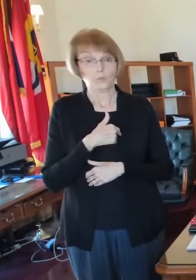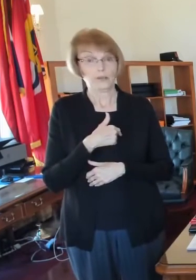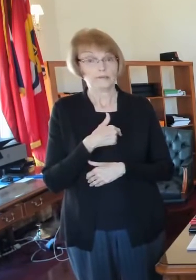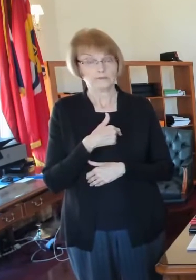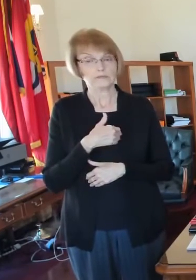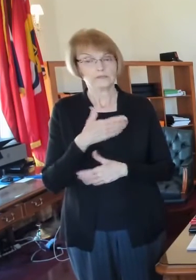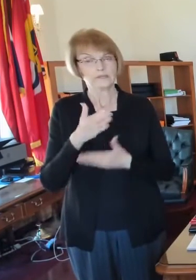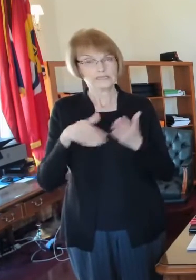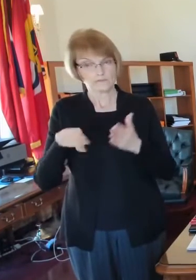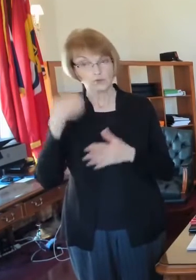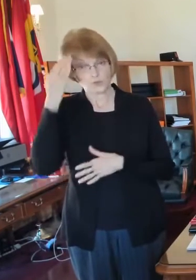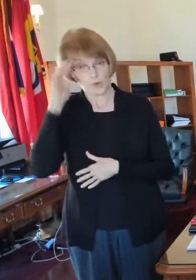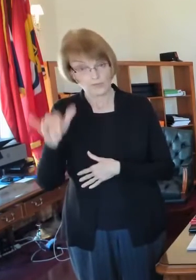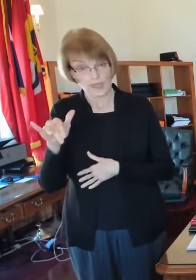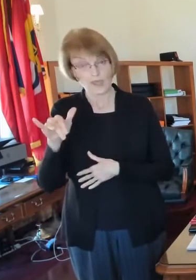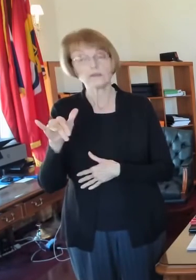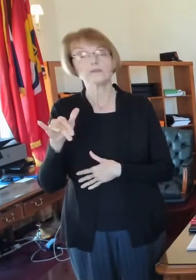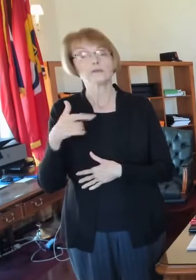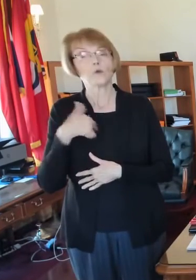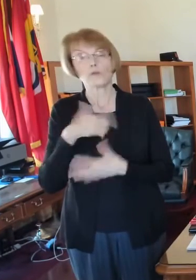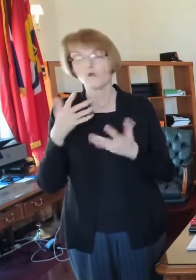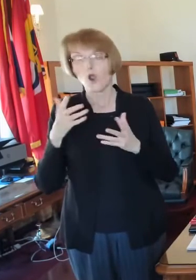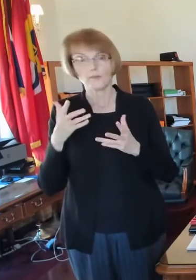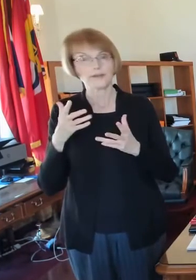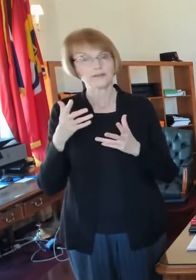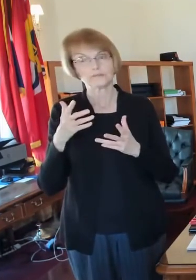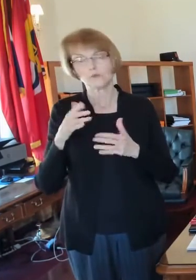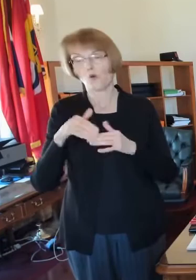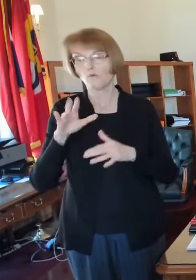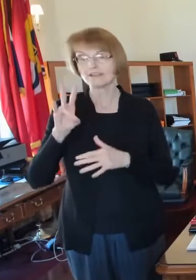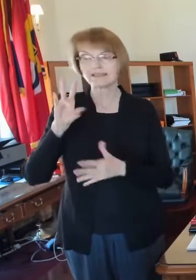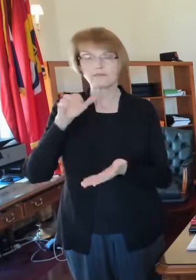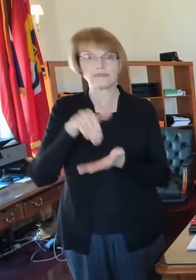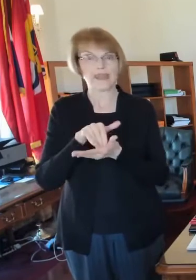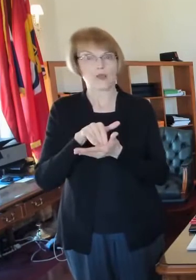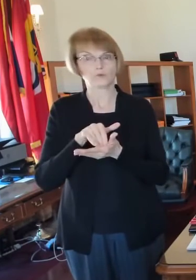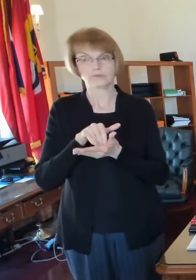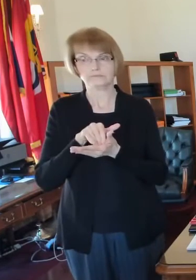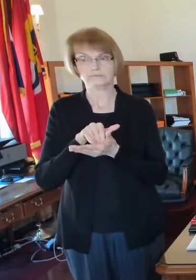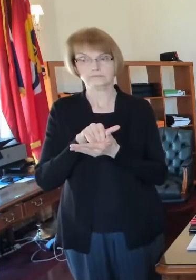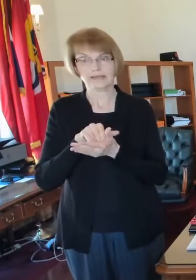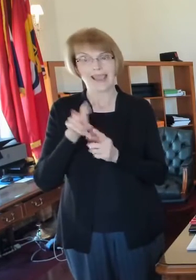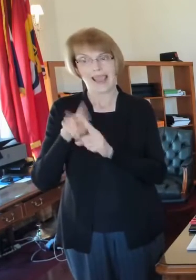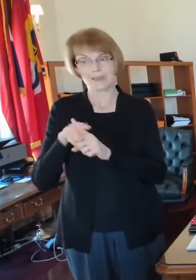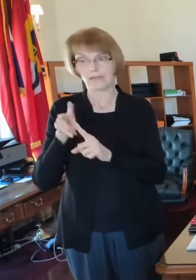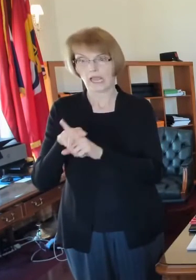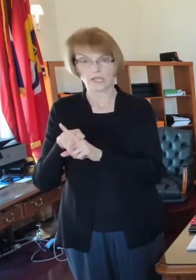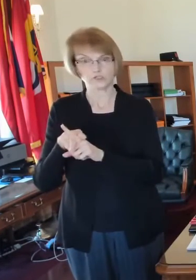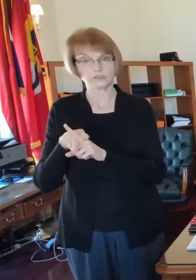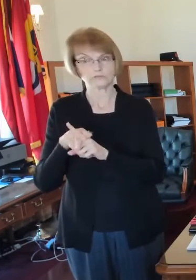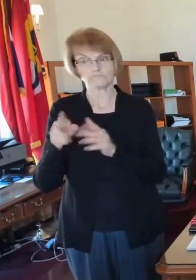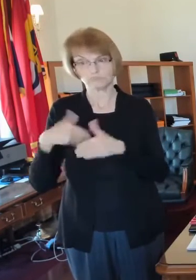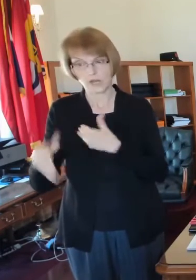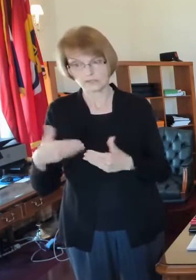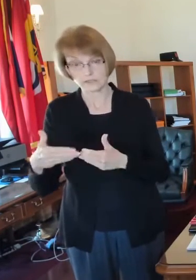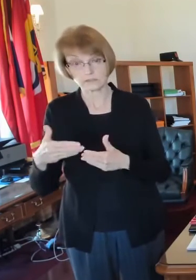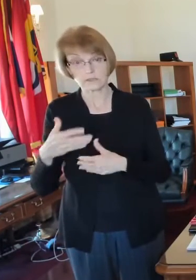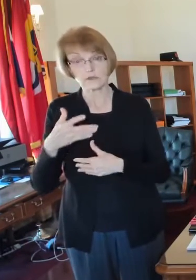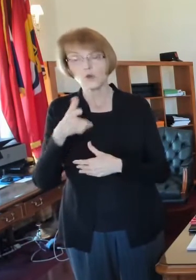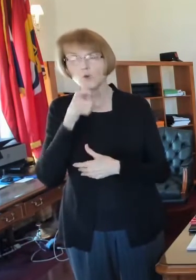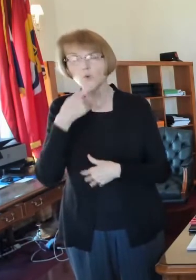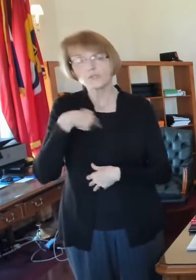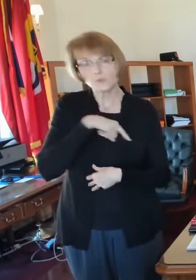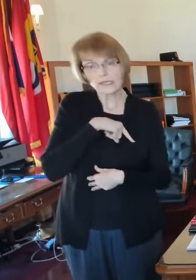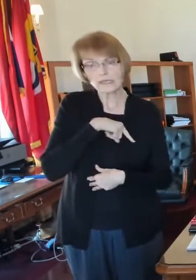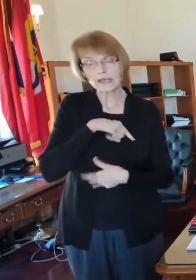some of you know this, but we have already handled over 7,000 applications. And when I say we, I really mean the City of St. Louis